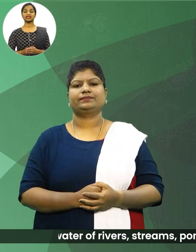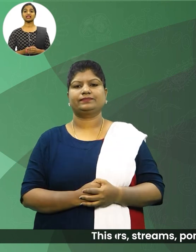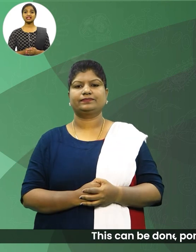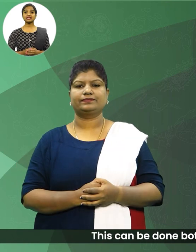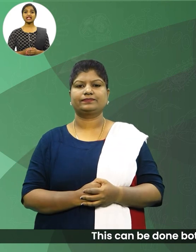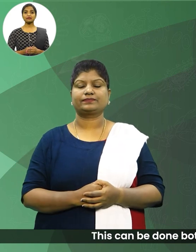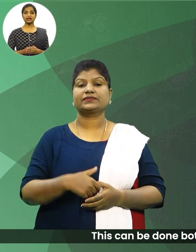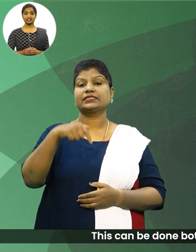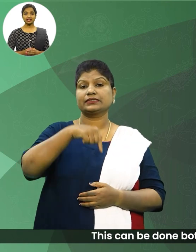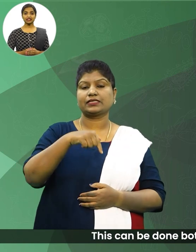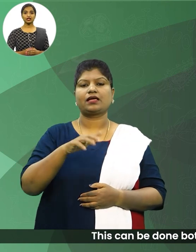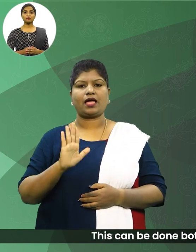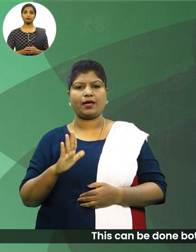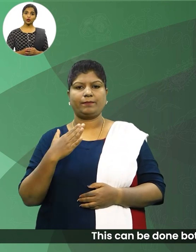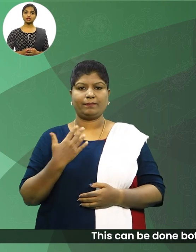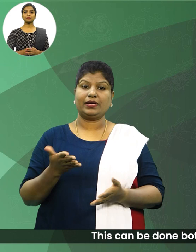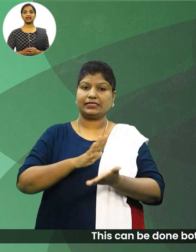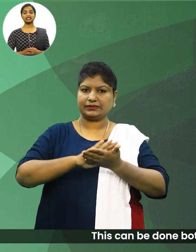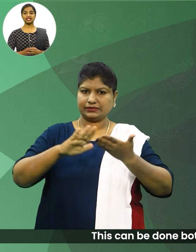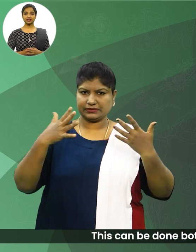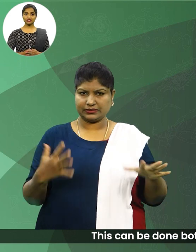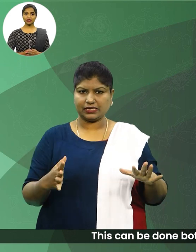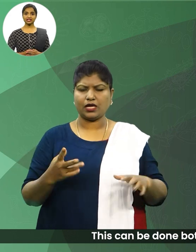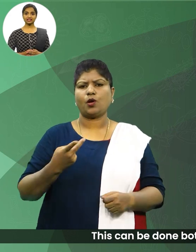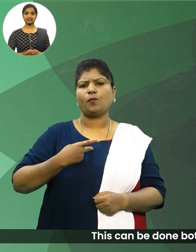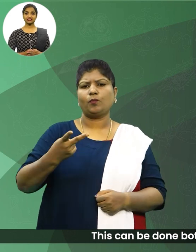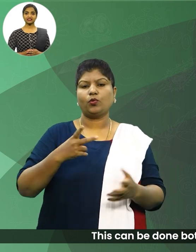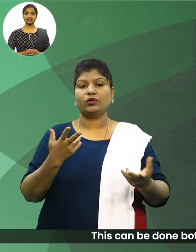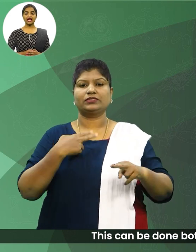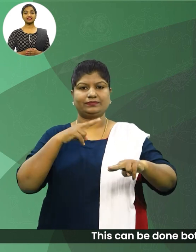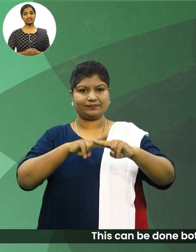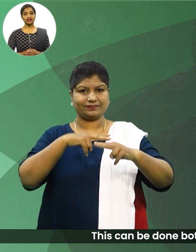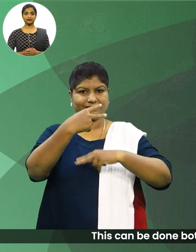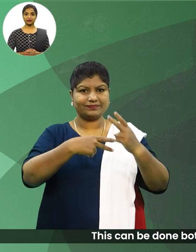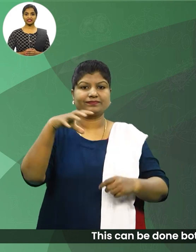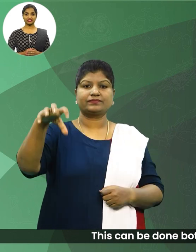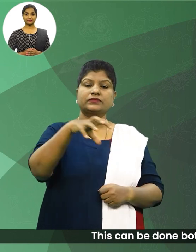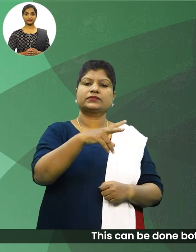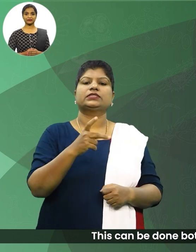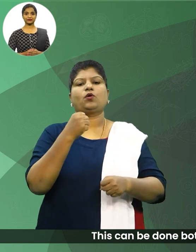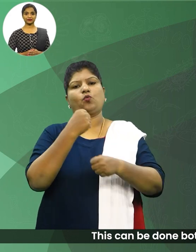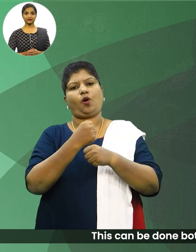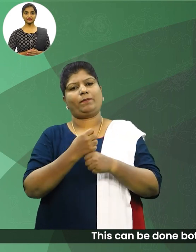This can be done both by the industries and the government.